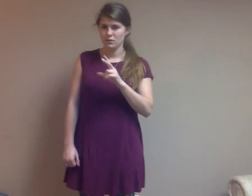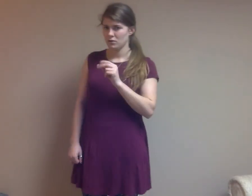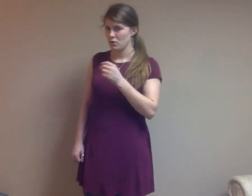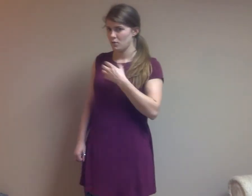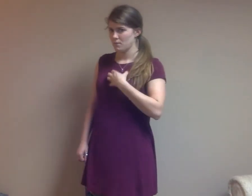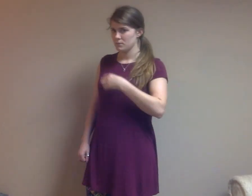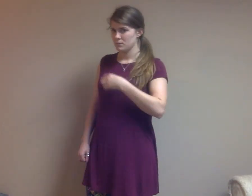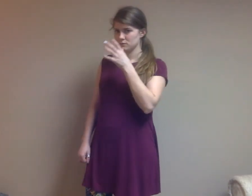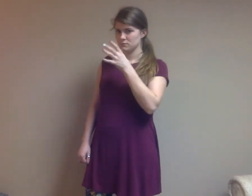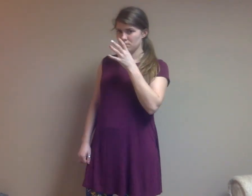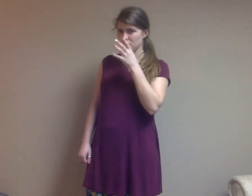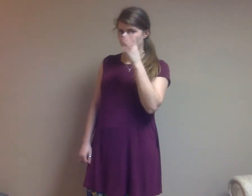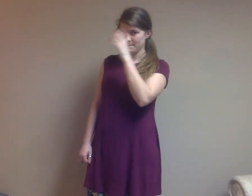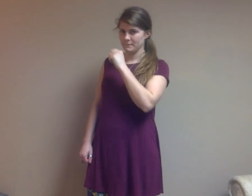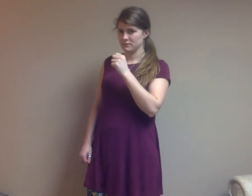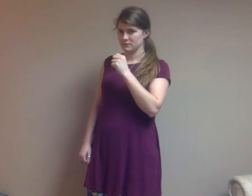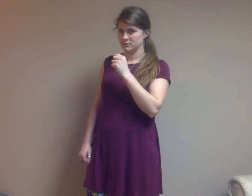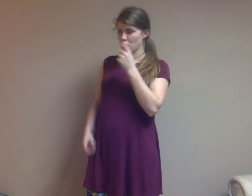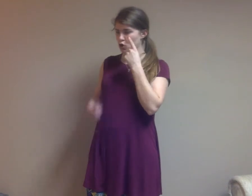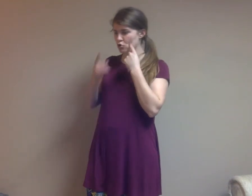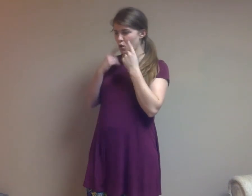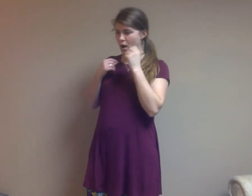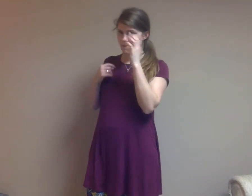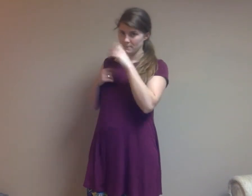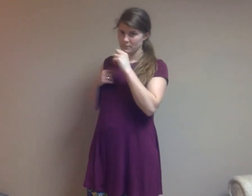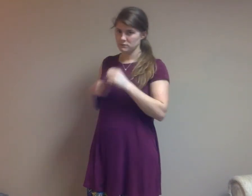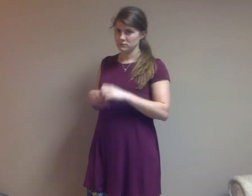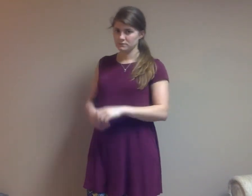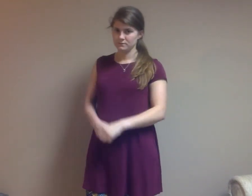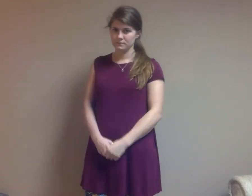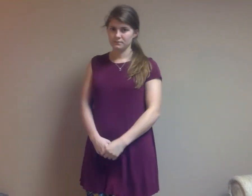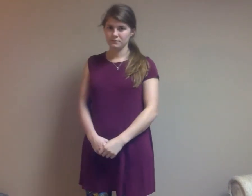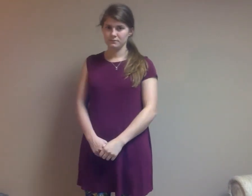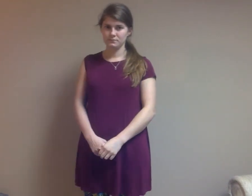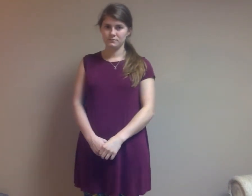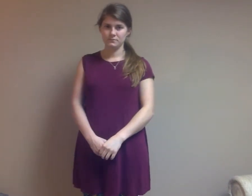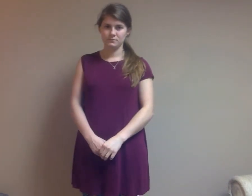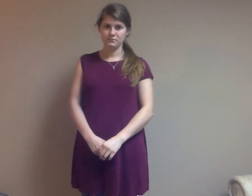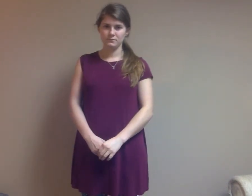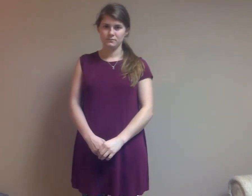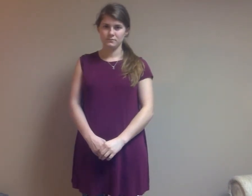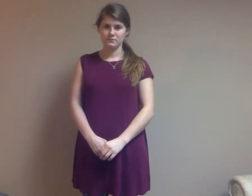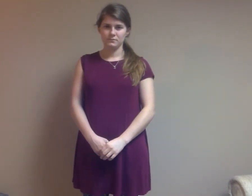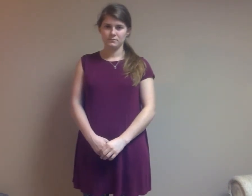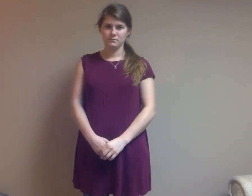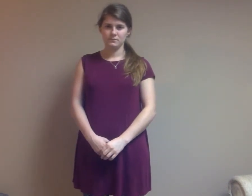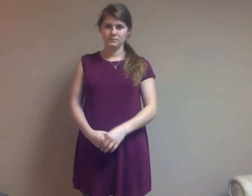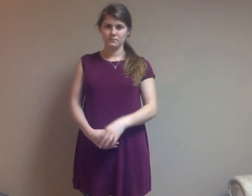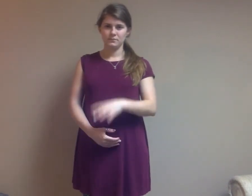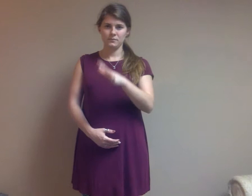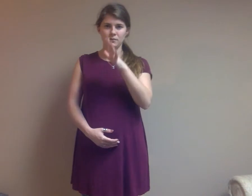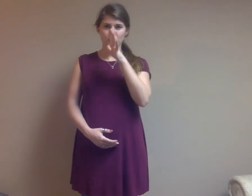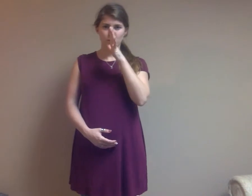See, you just said the banished words. Yeah, you just said it. Smack up. Lottie's not very happy with you now. The Rosses